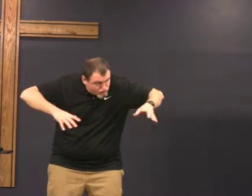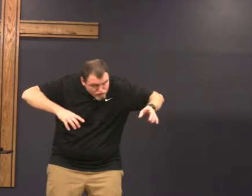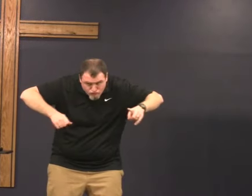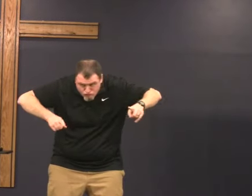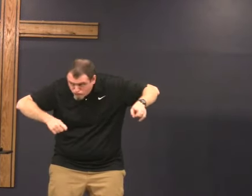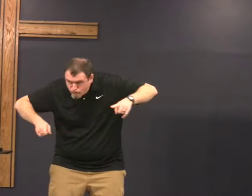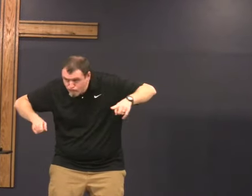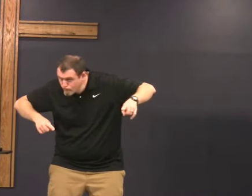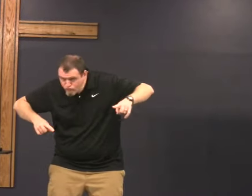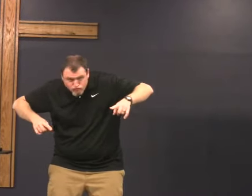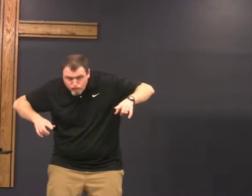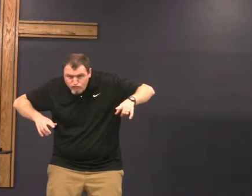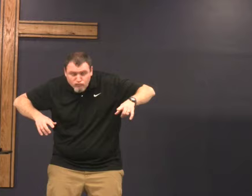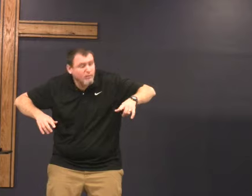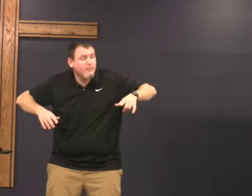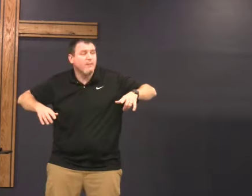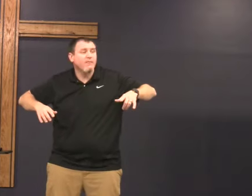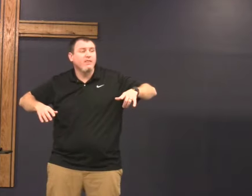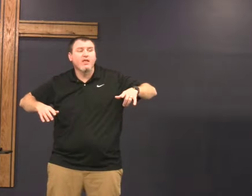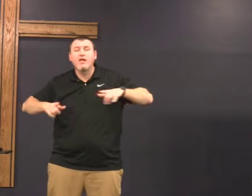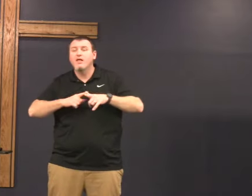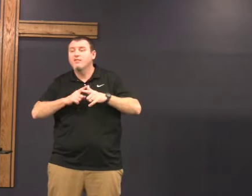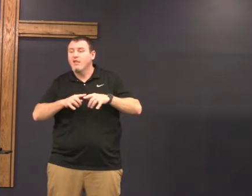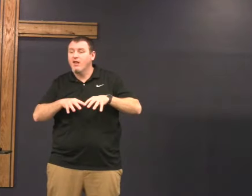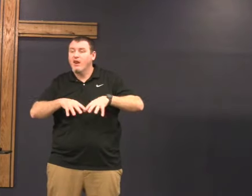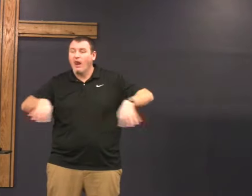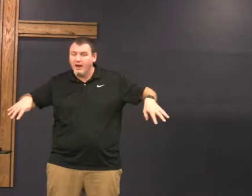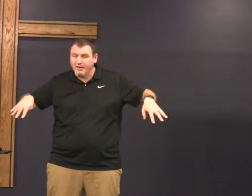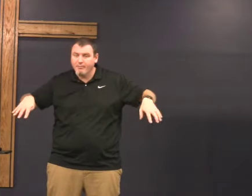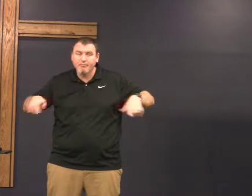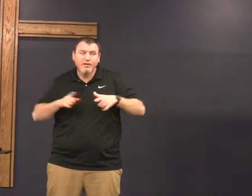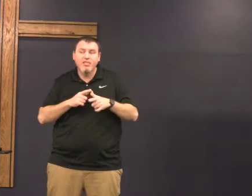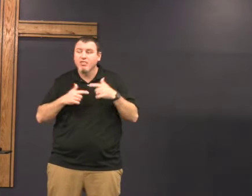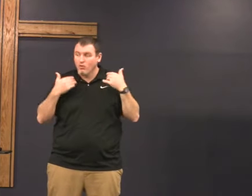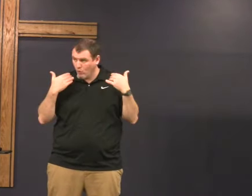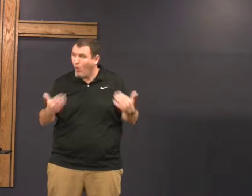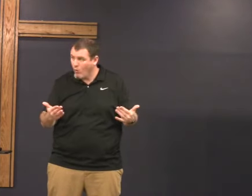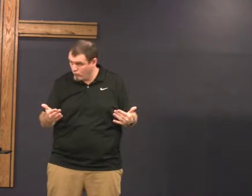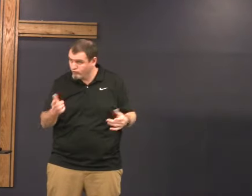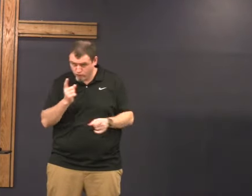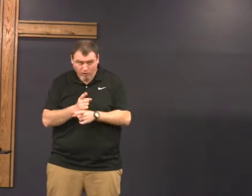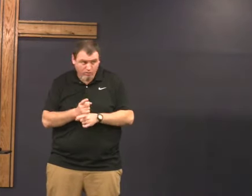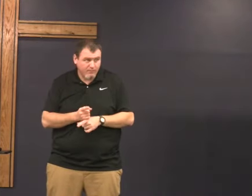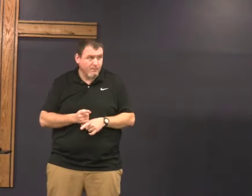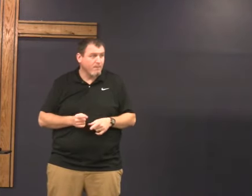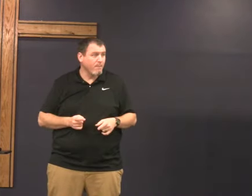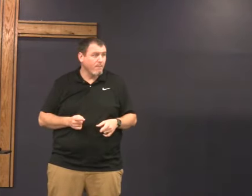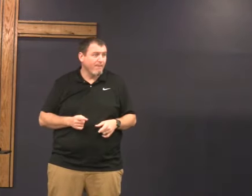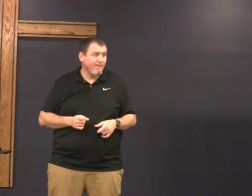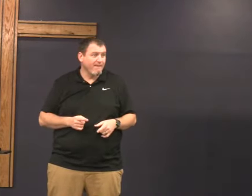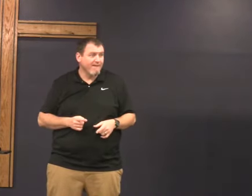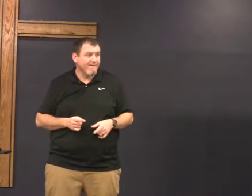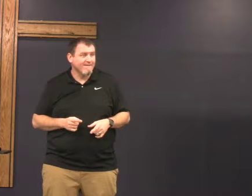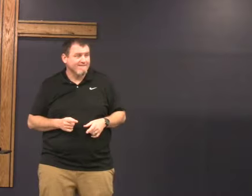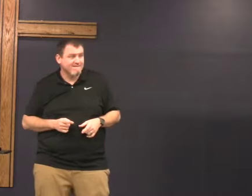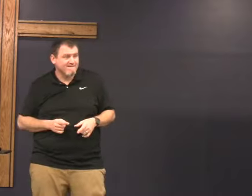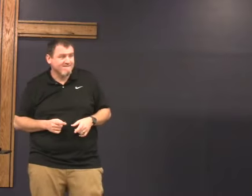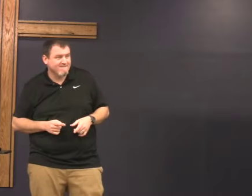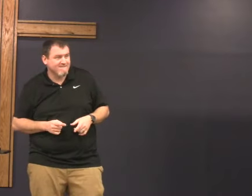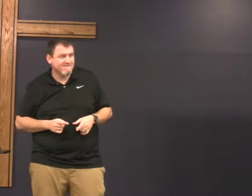huddle? Hop around, make sure nobody else can see. Then we line up and go. Right?